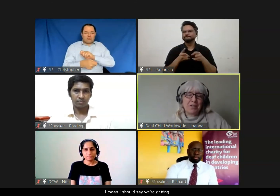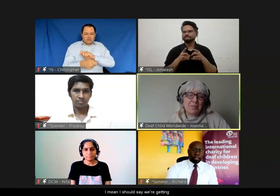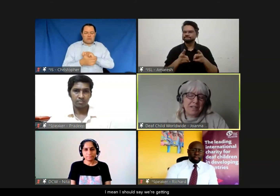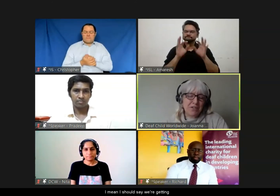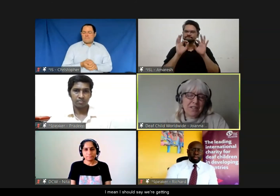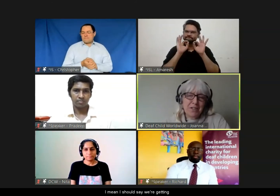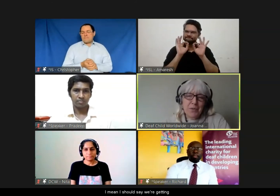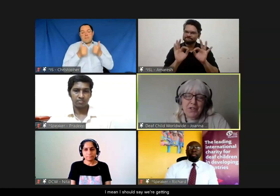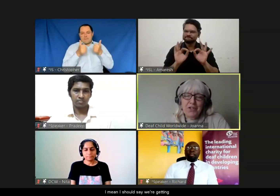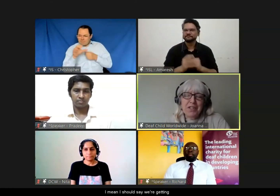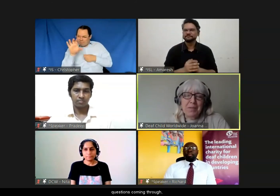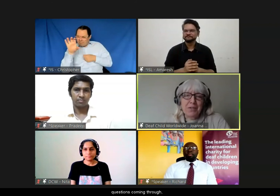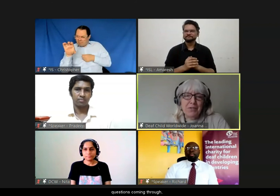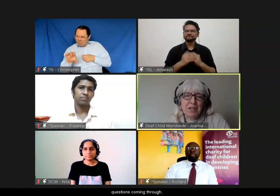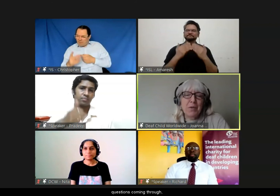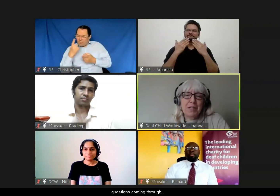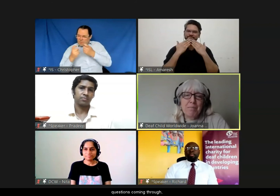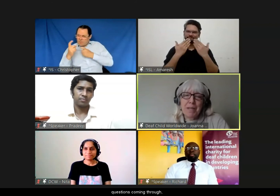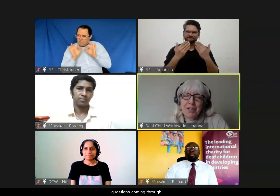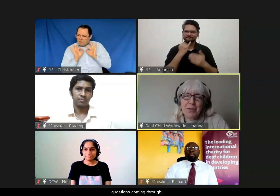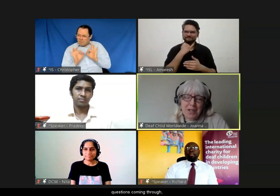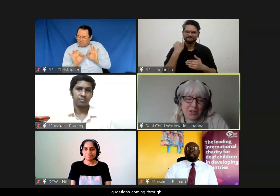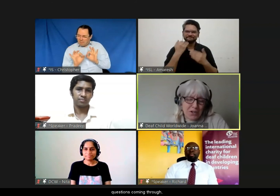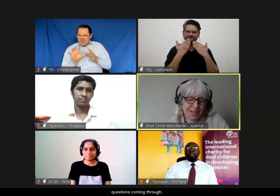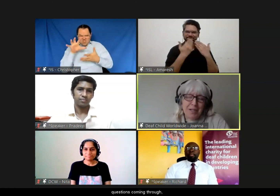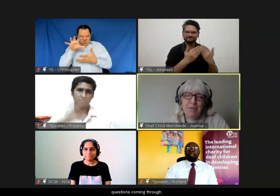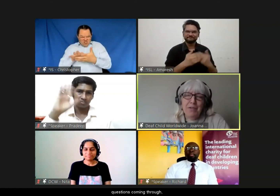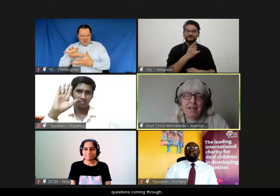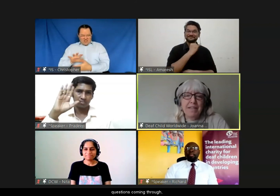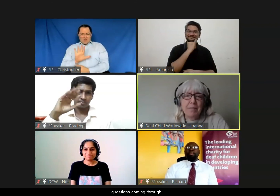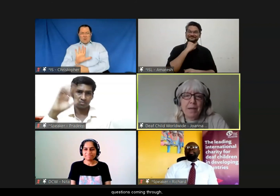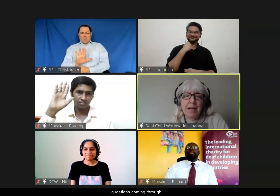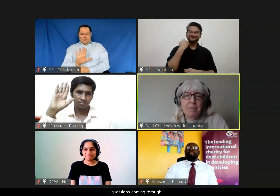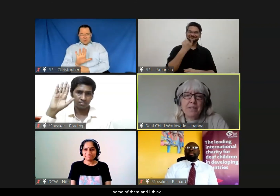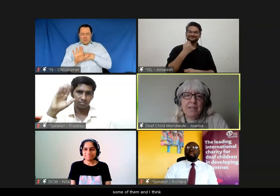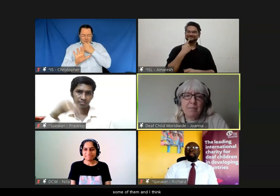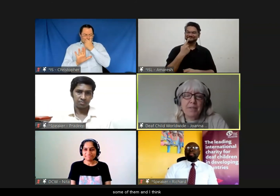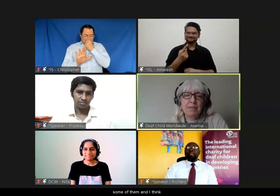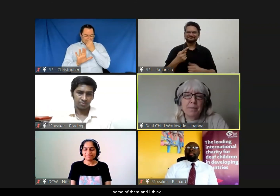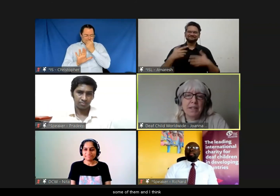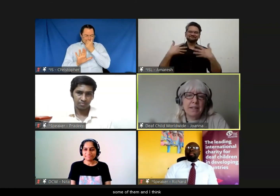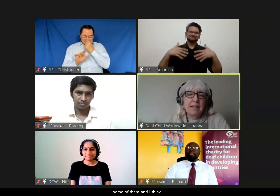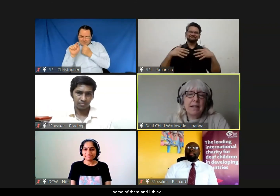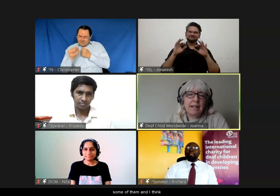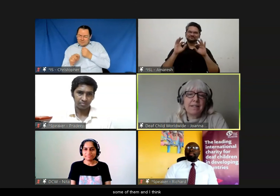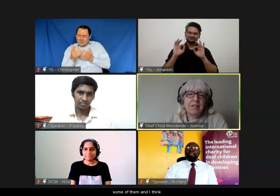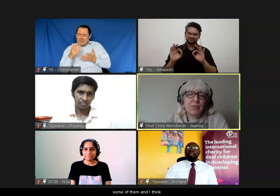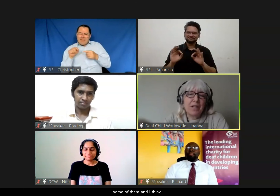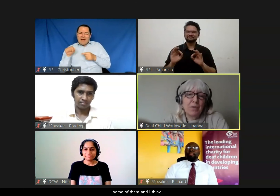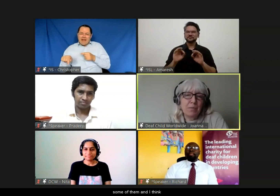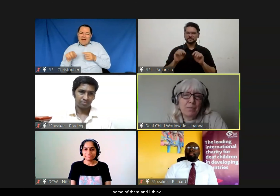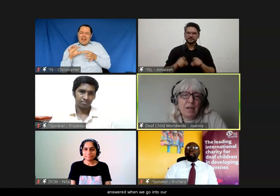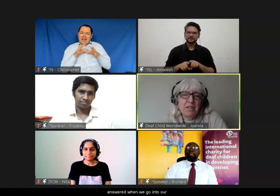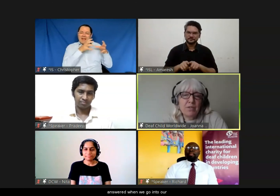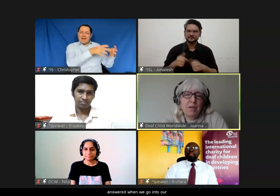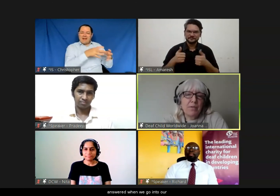getting some interesting questions coming through. They're quite big questions, some of them, and I think perhaps some can be answered when